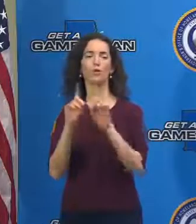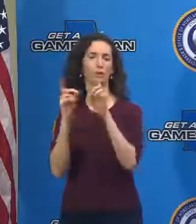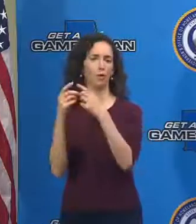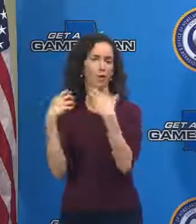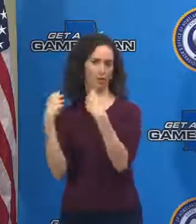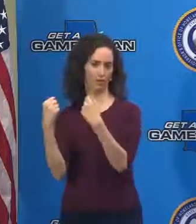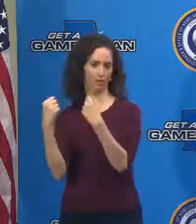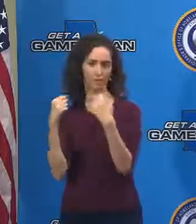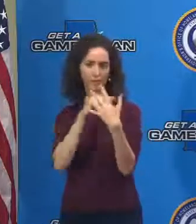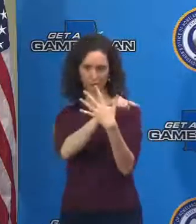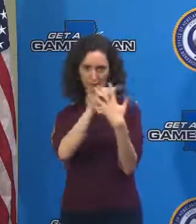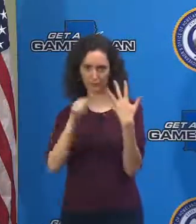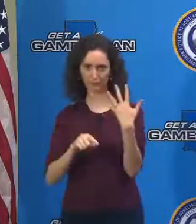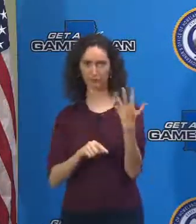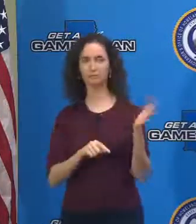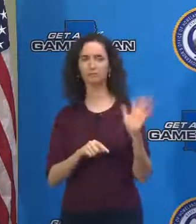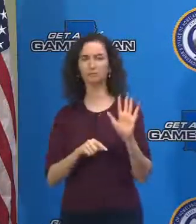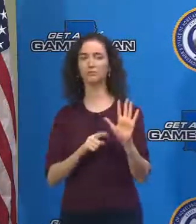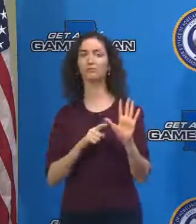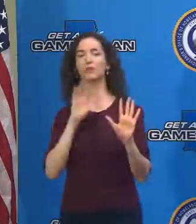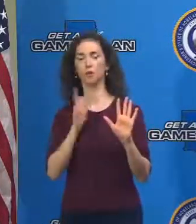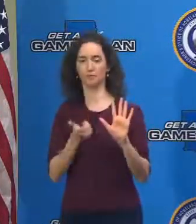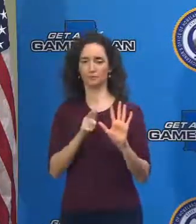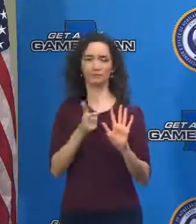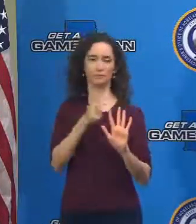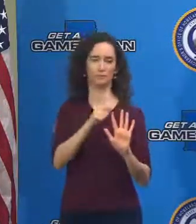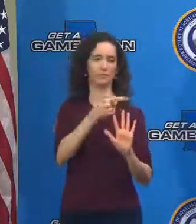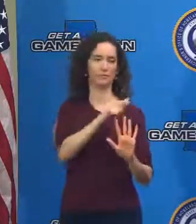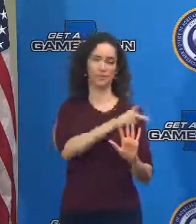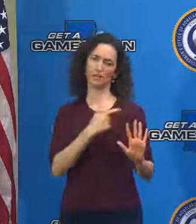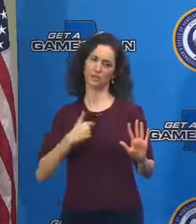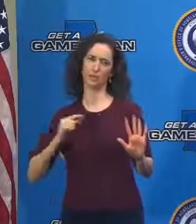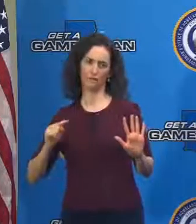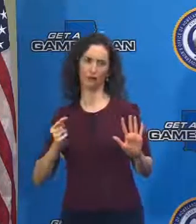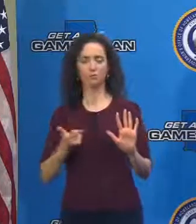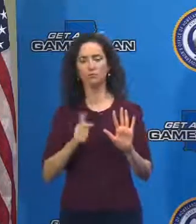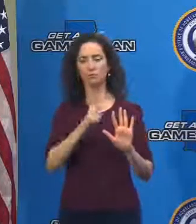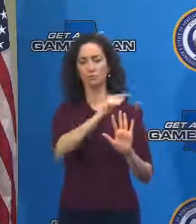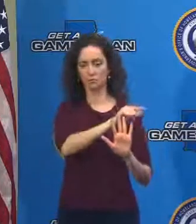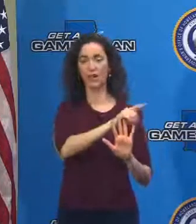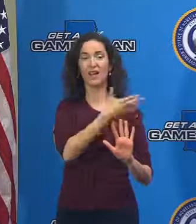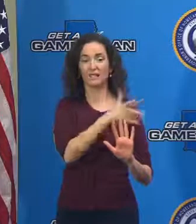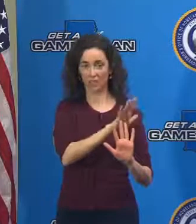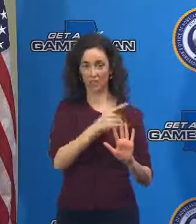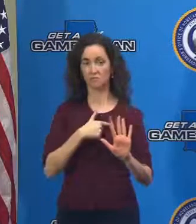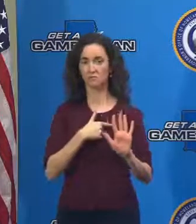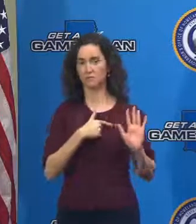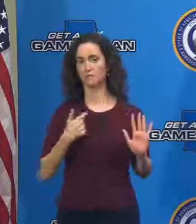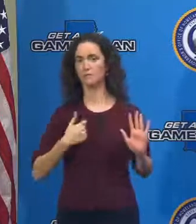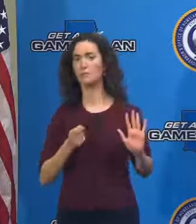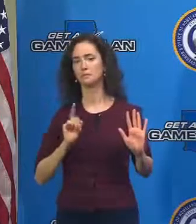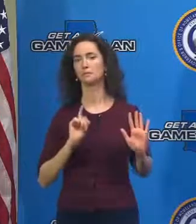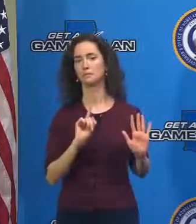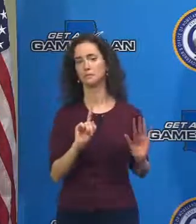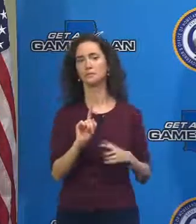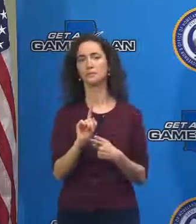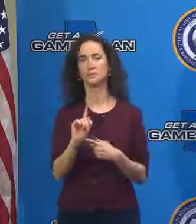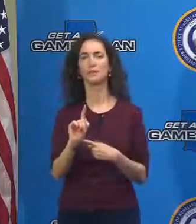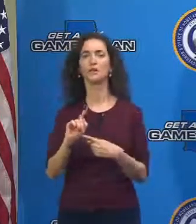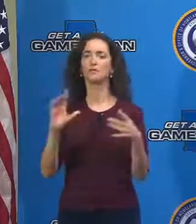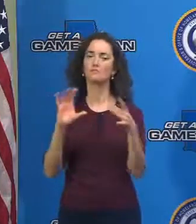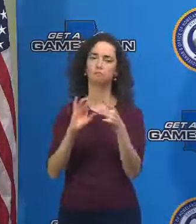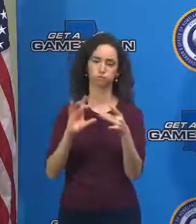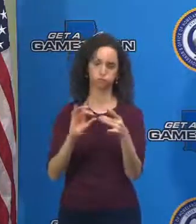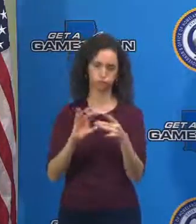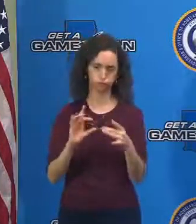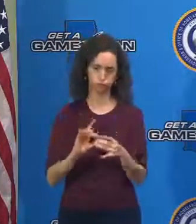All of these individuals will deliver prepared remarks after mine, and then I will come back up and close out